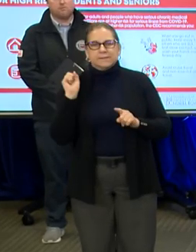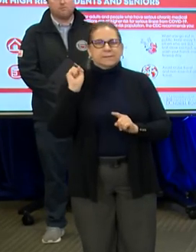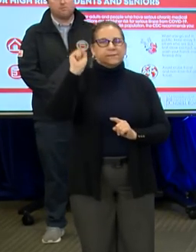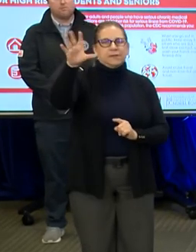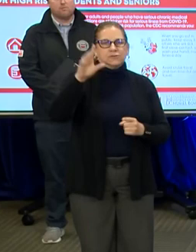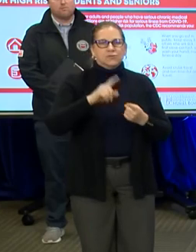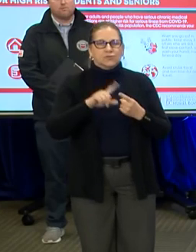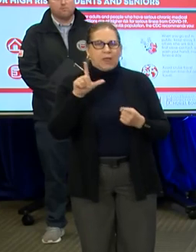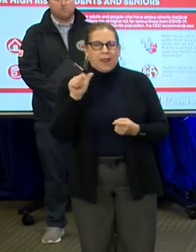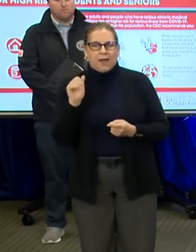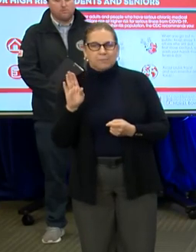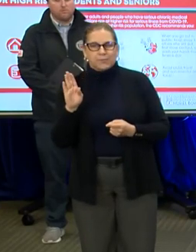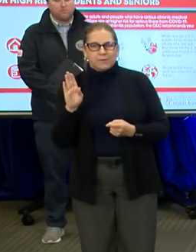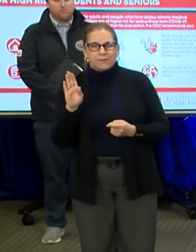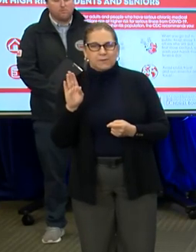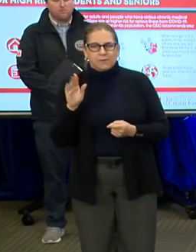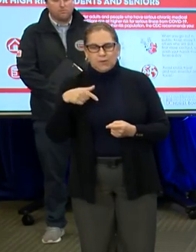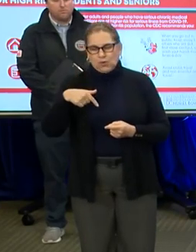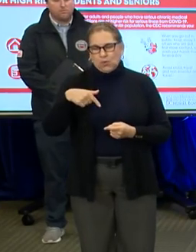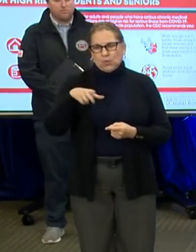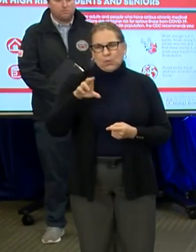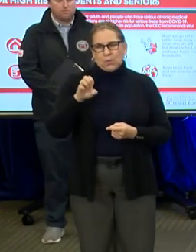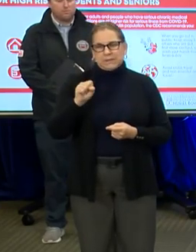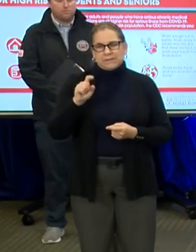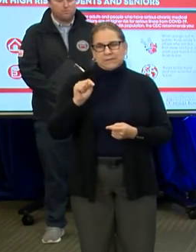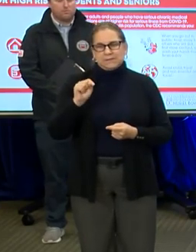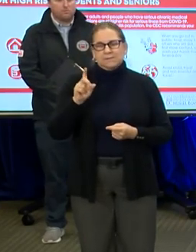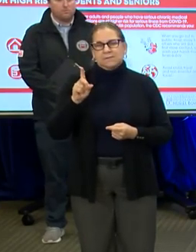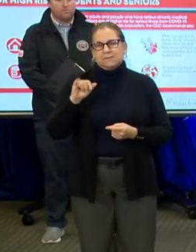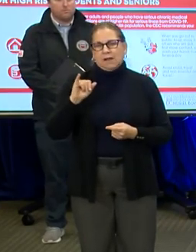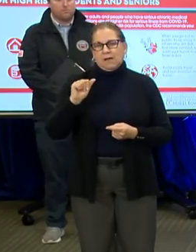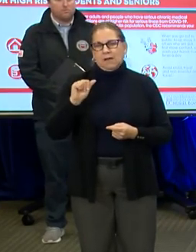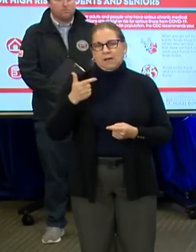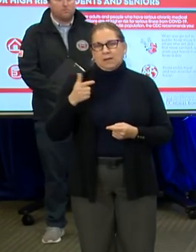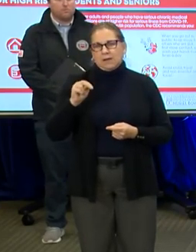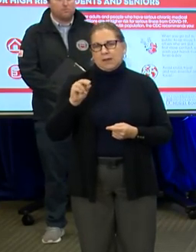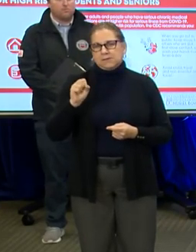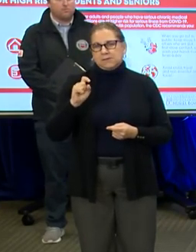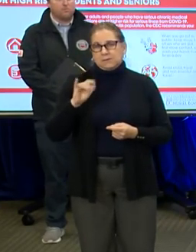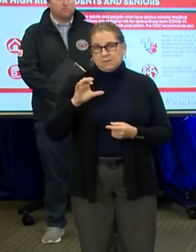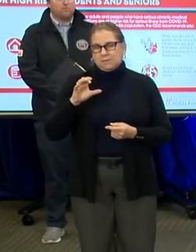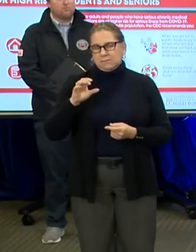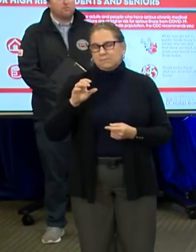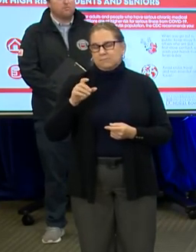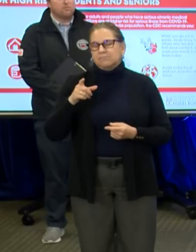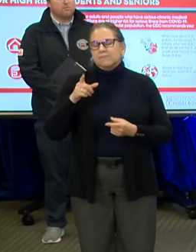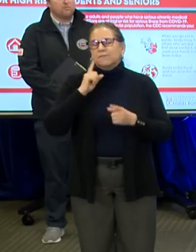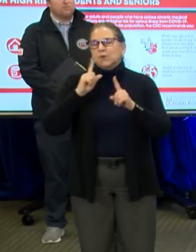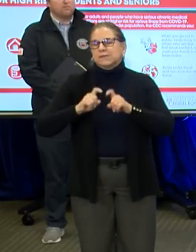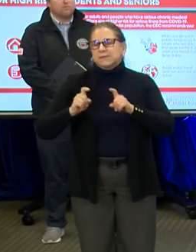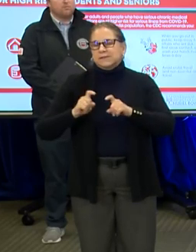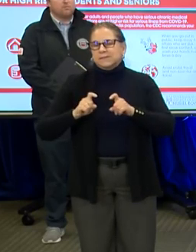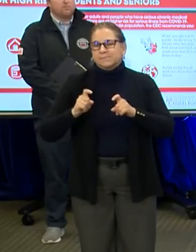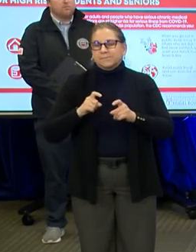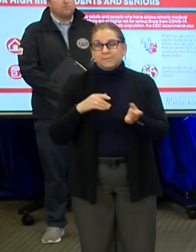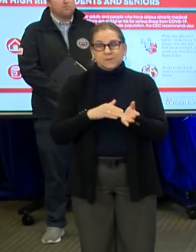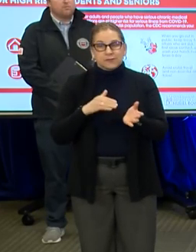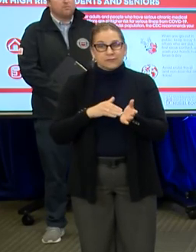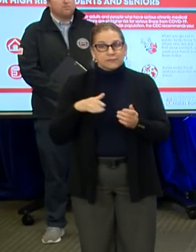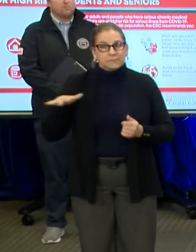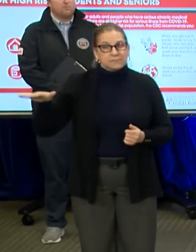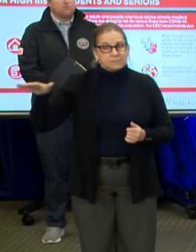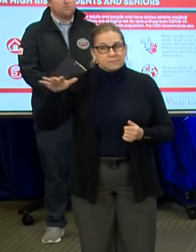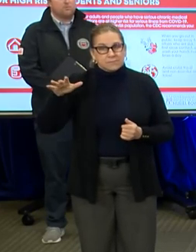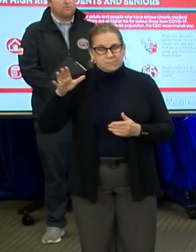Quest Diagnostics, for testing. Community pediatricians, using their clinical judgment to determine who they refer to the